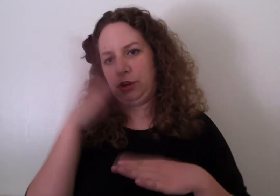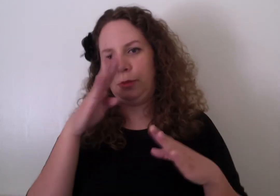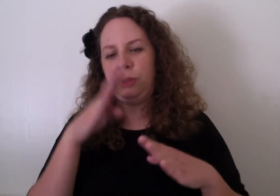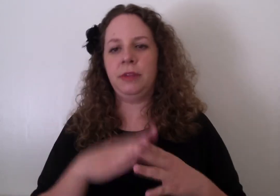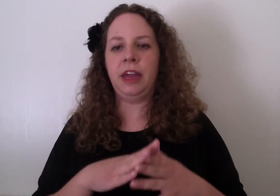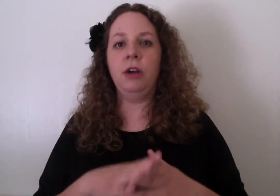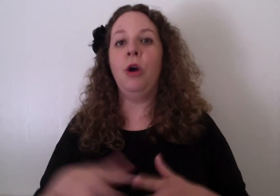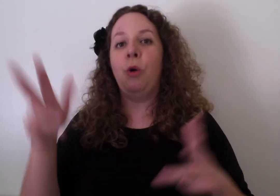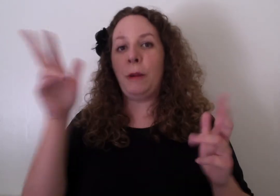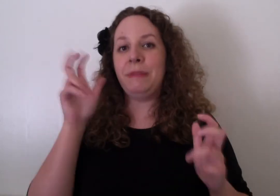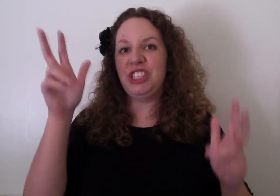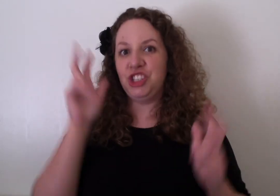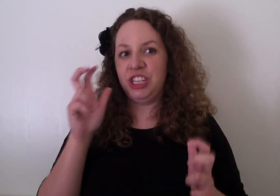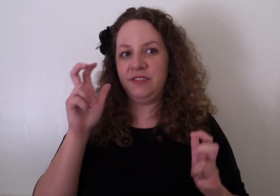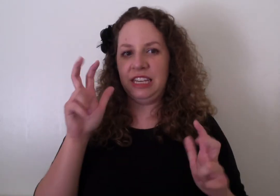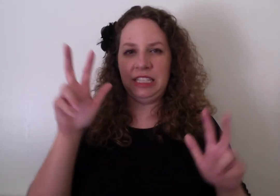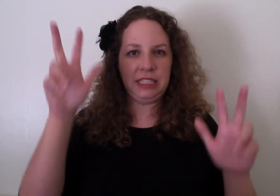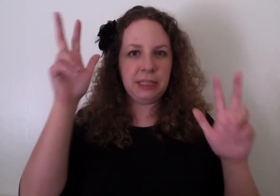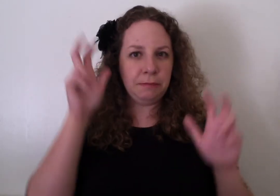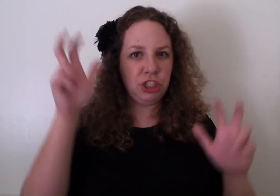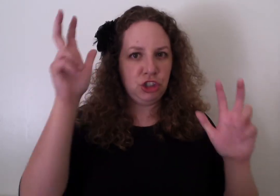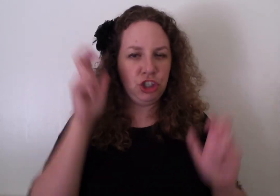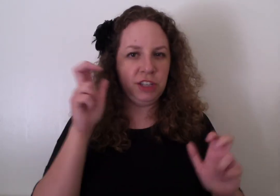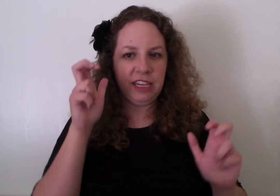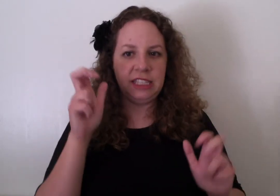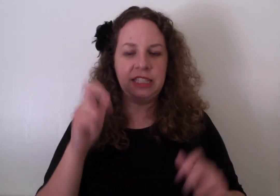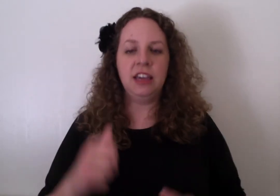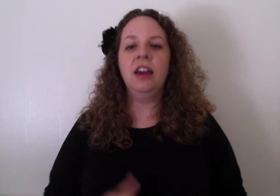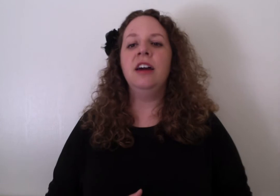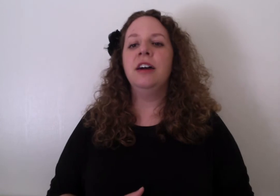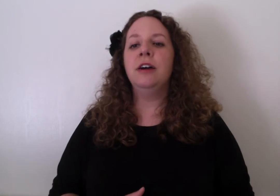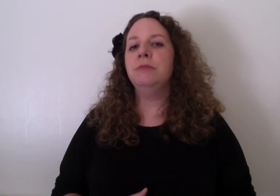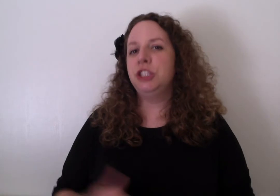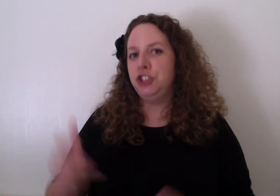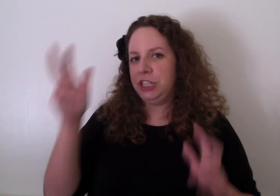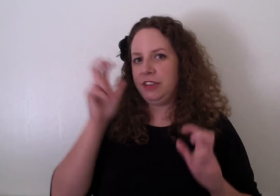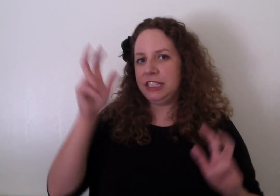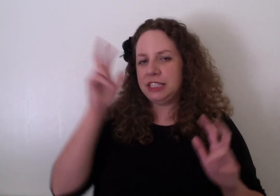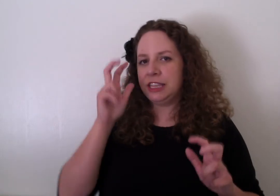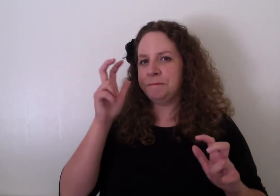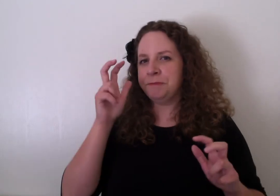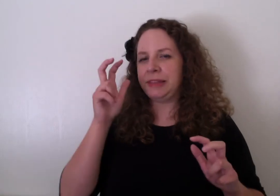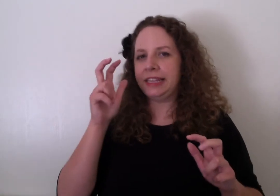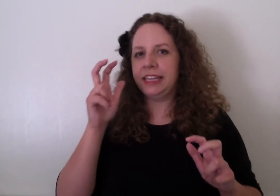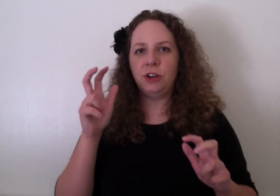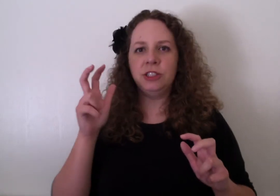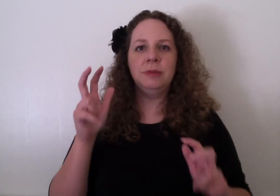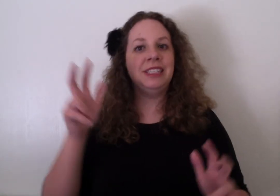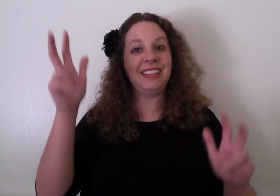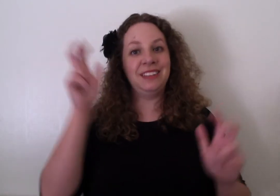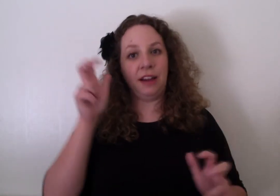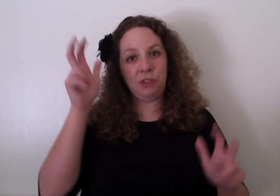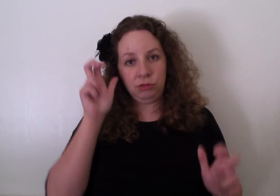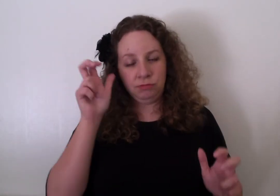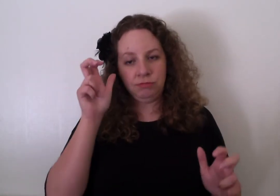trouble. Okay, or mischievous, mischievous. Mischievous can also be the sign devil. This